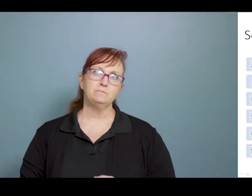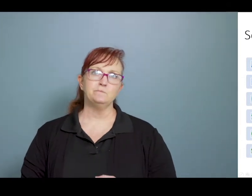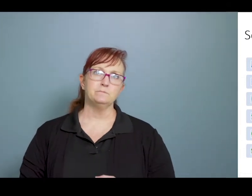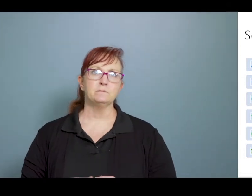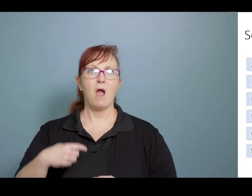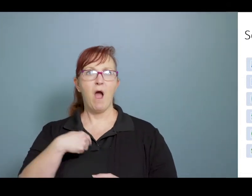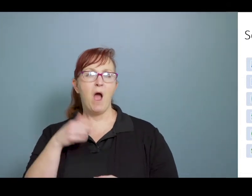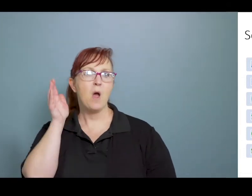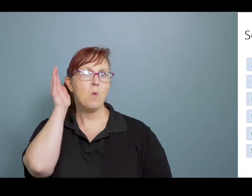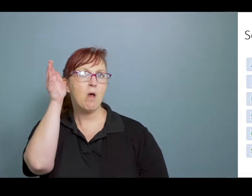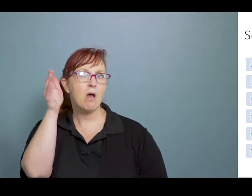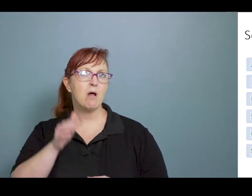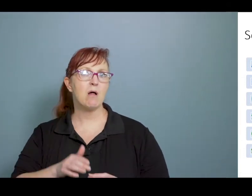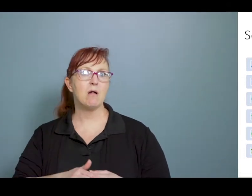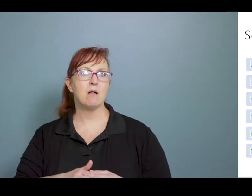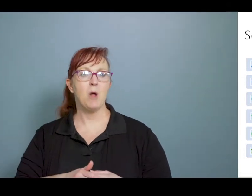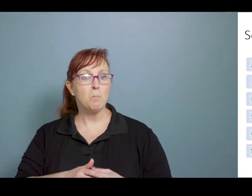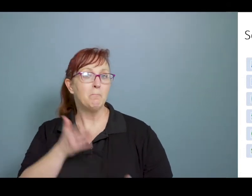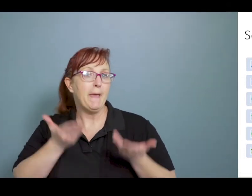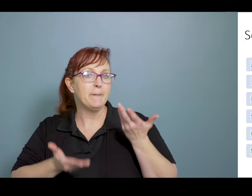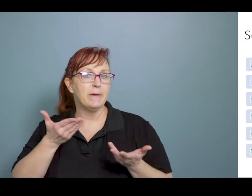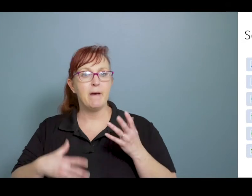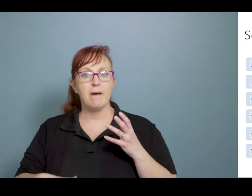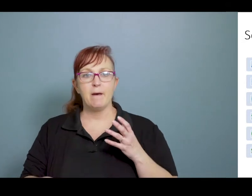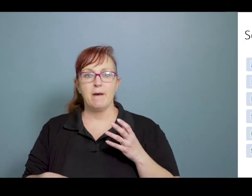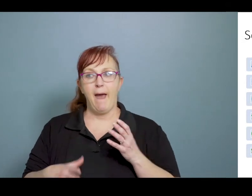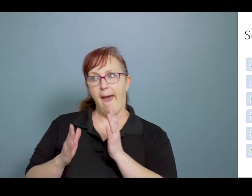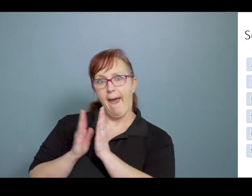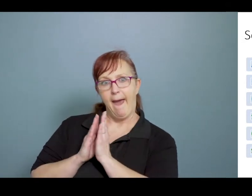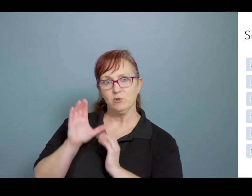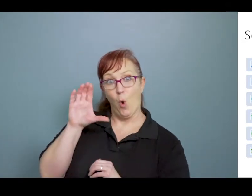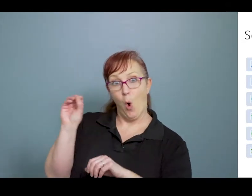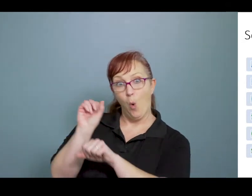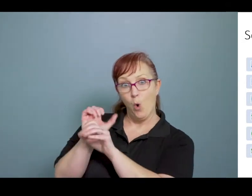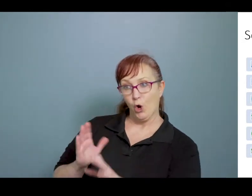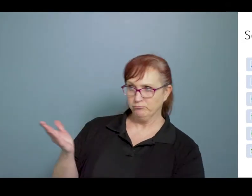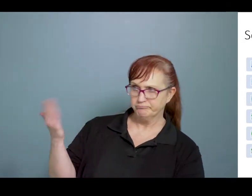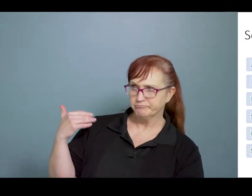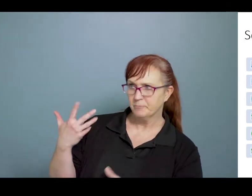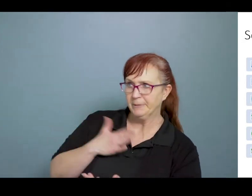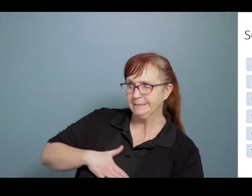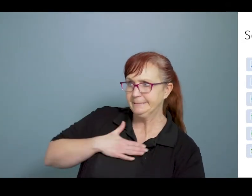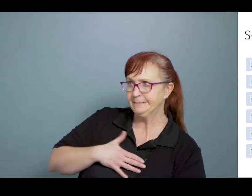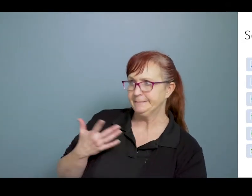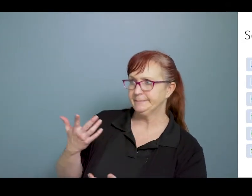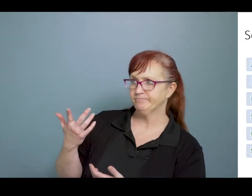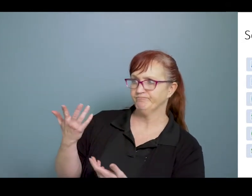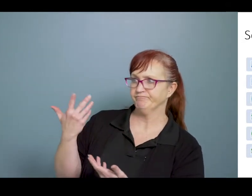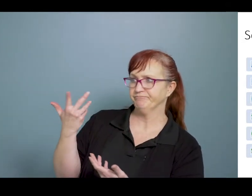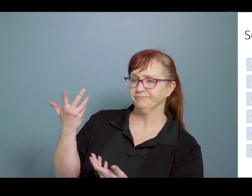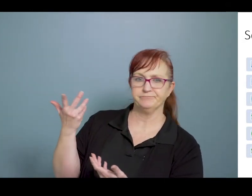I'm going to take an extra, or I'm going to ask one of my colleagues to give me a